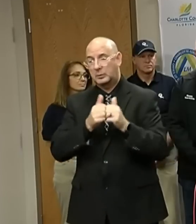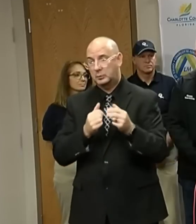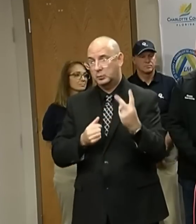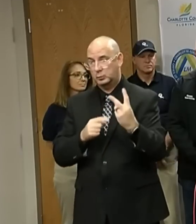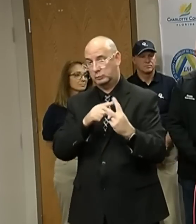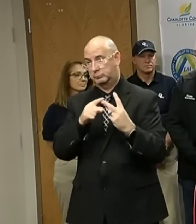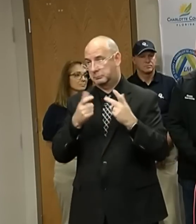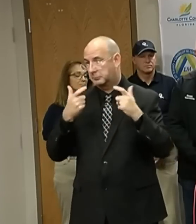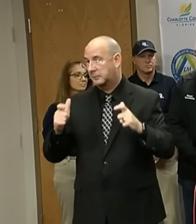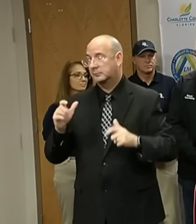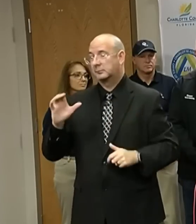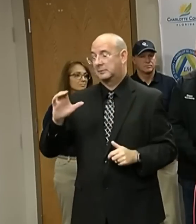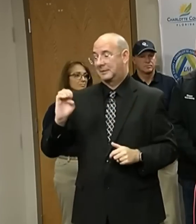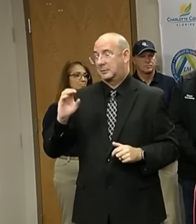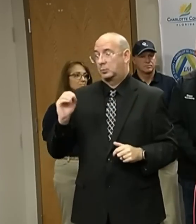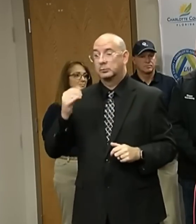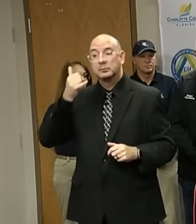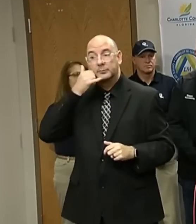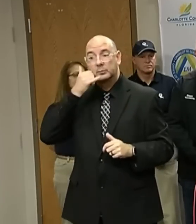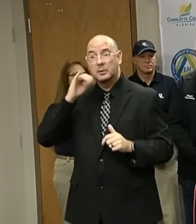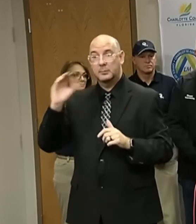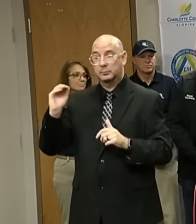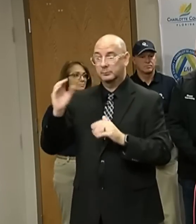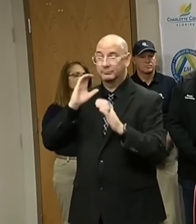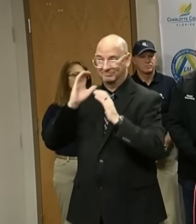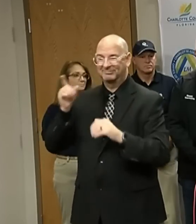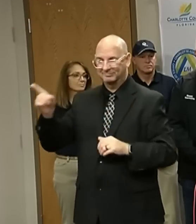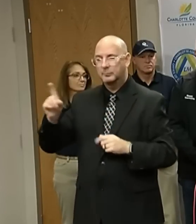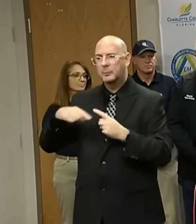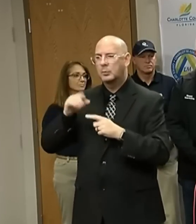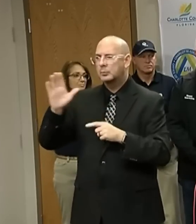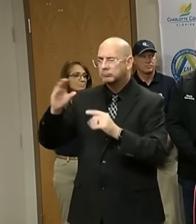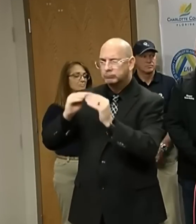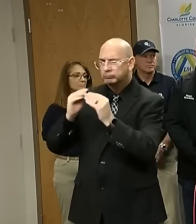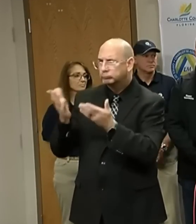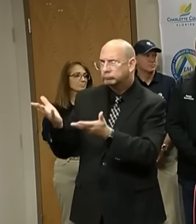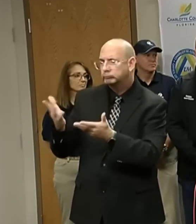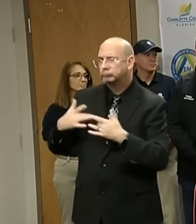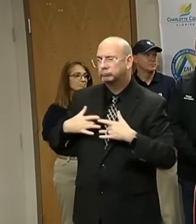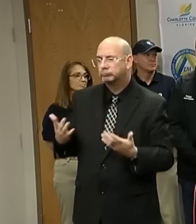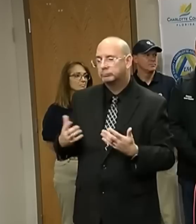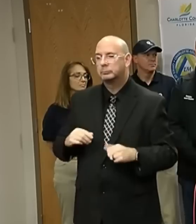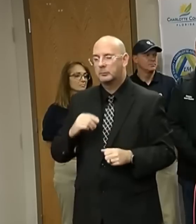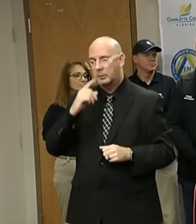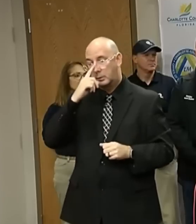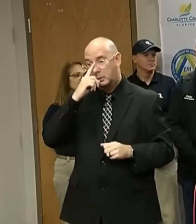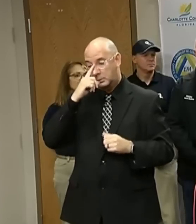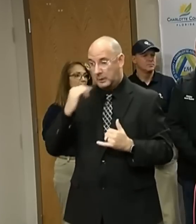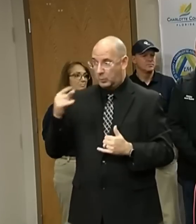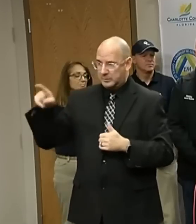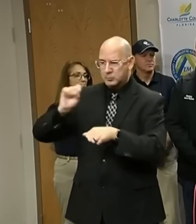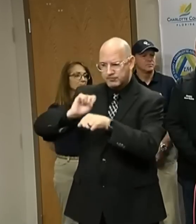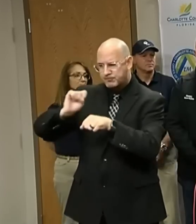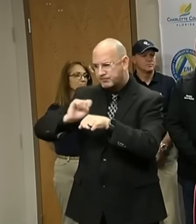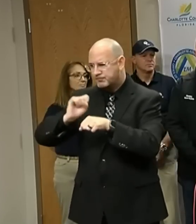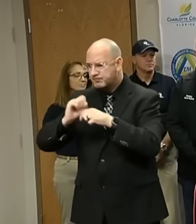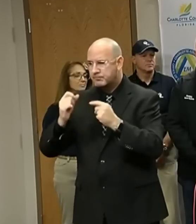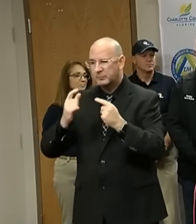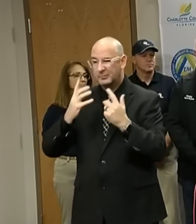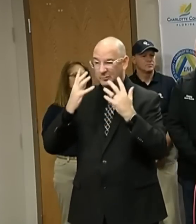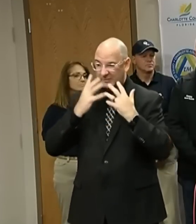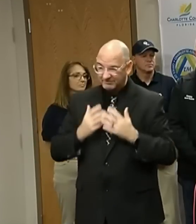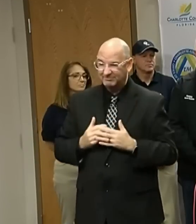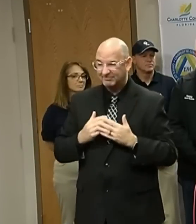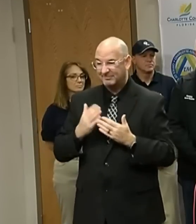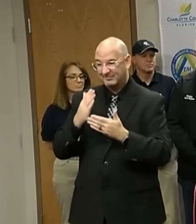the telecom companies about their restoration services. And fortunately, some of their infrastructure has